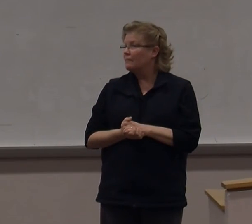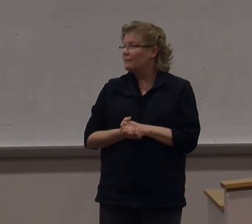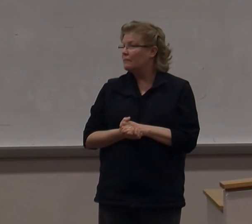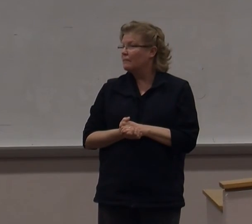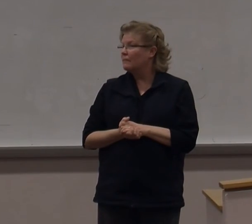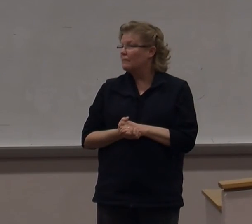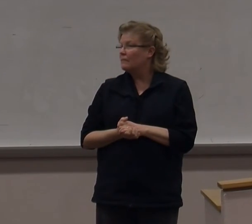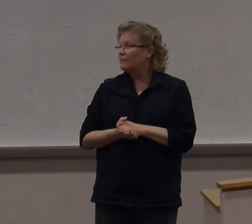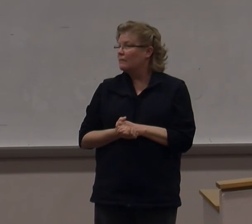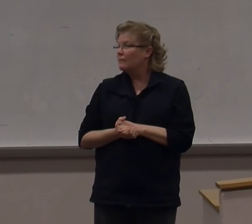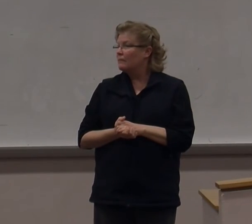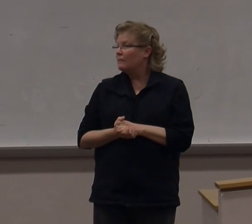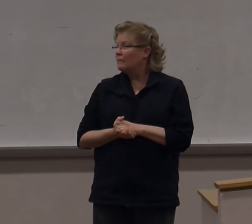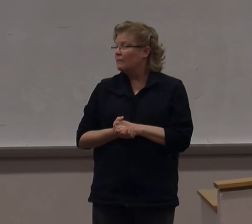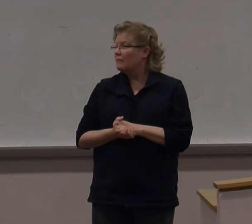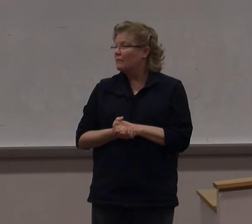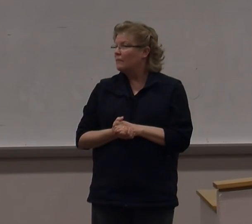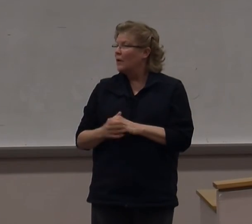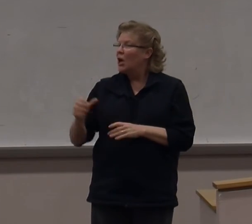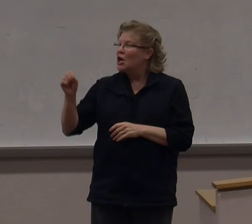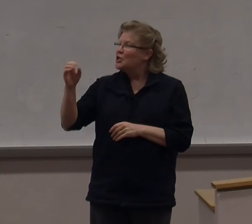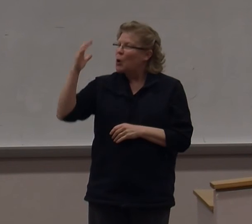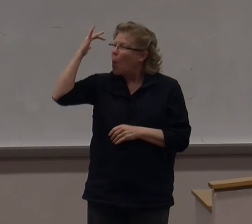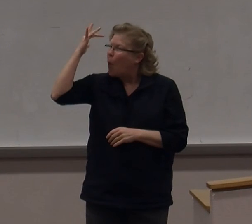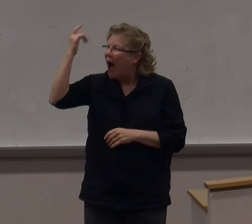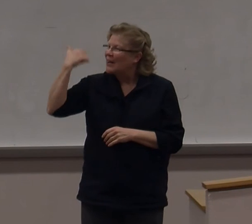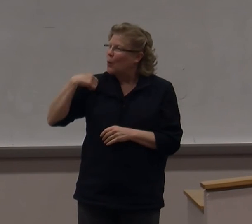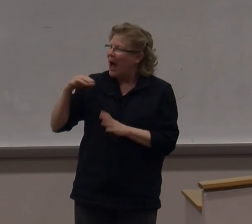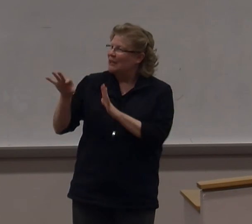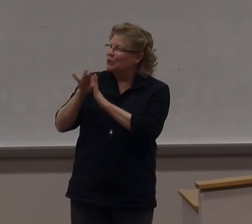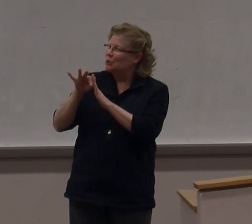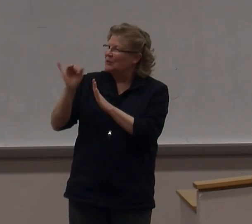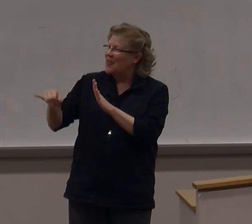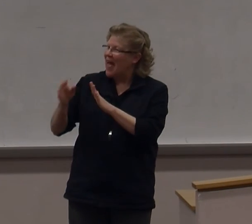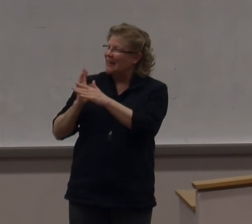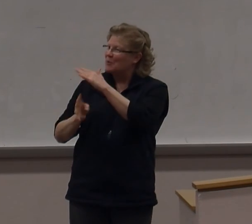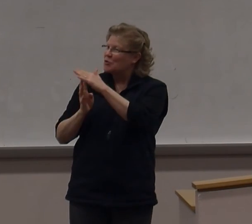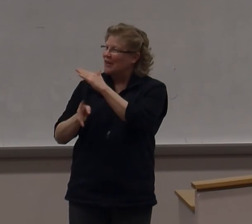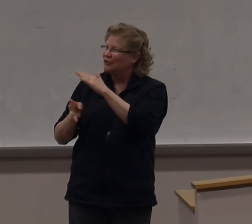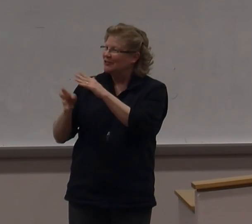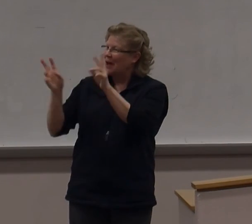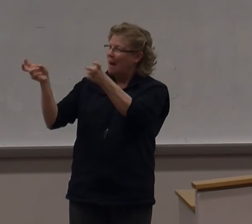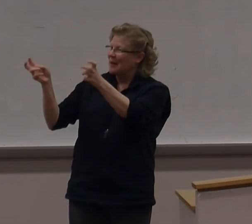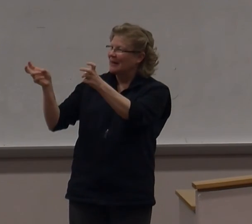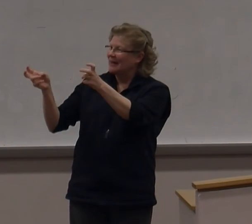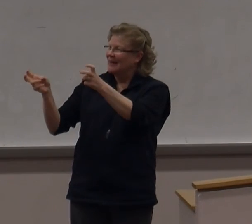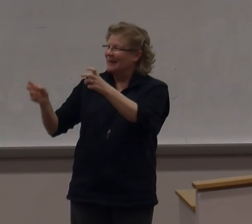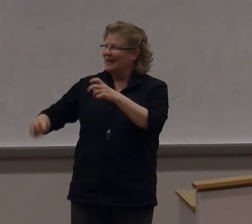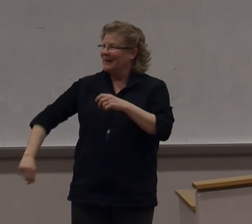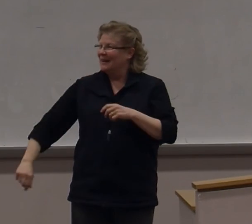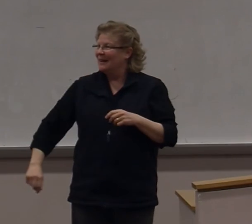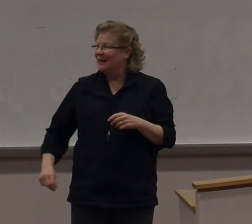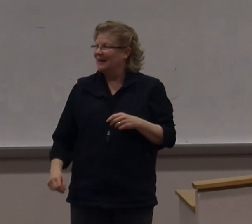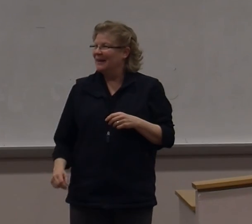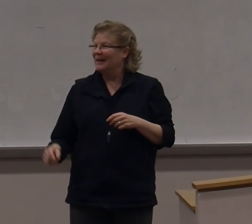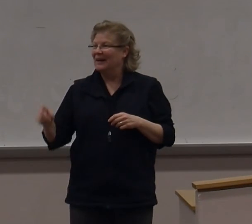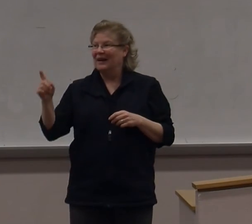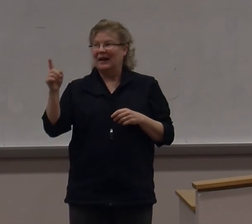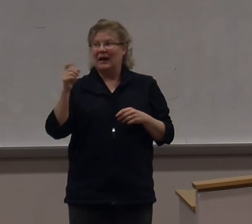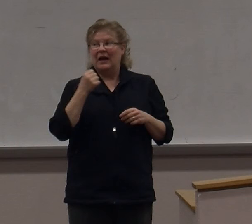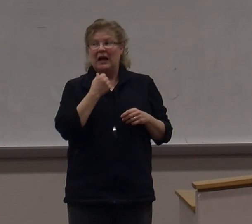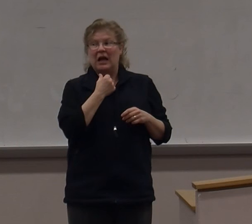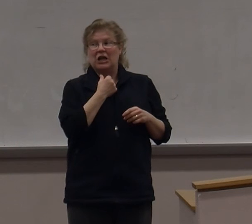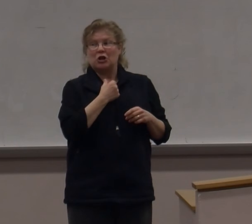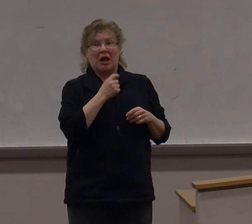Why did you choose the subject? So why would I choose to cover immigration? Yeah. It, Is it? I'm sorry, but is